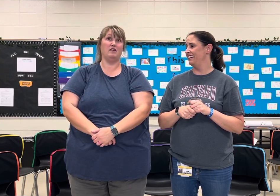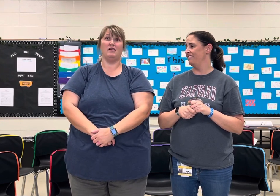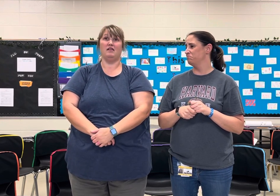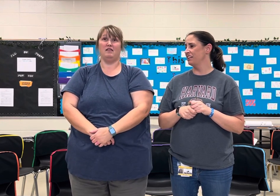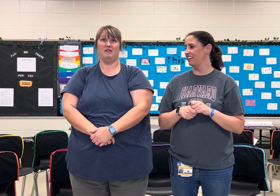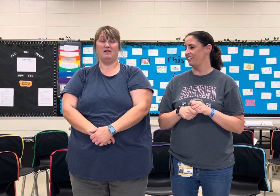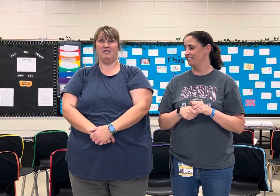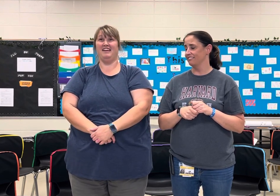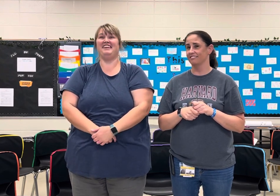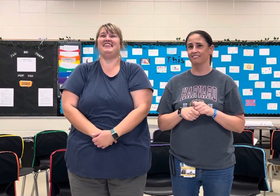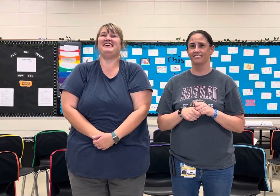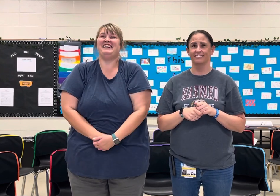have money.